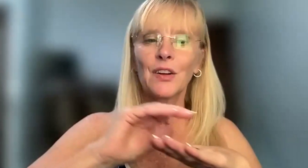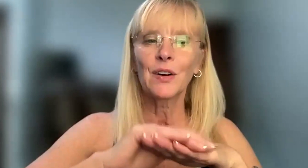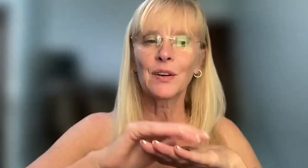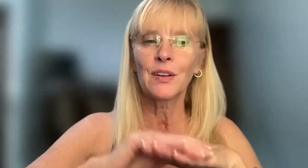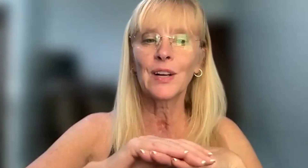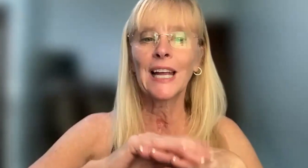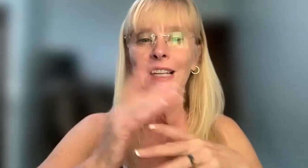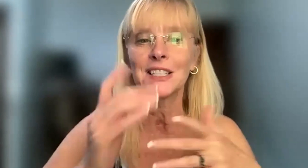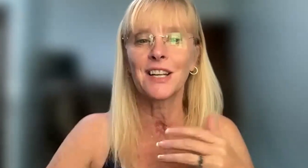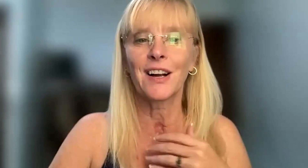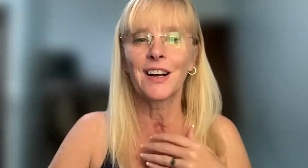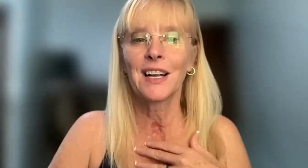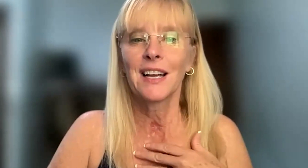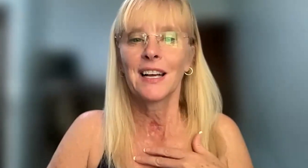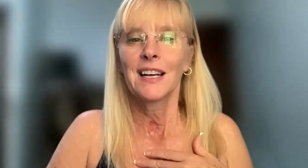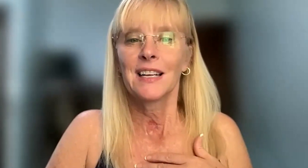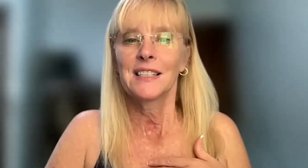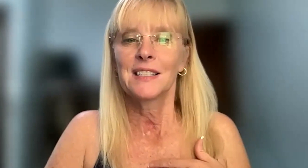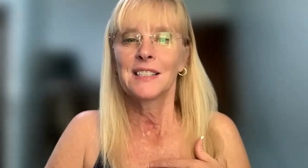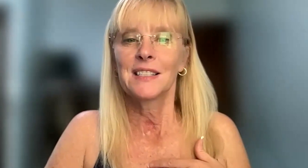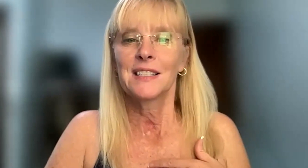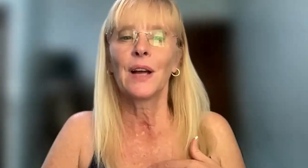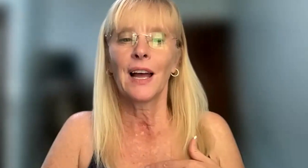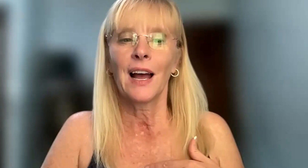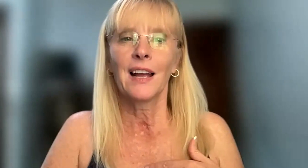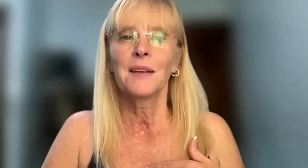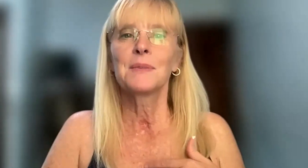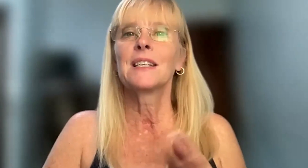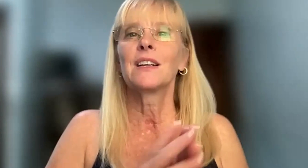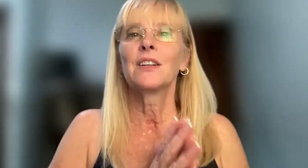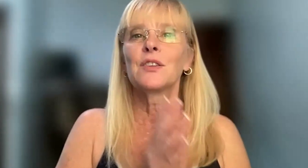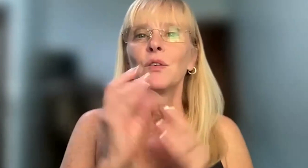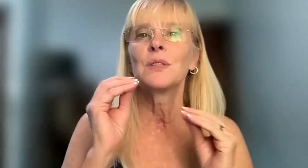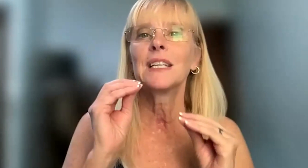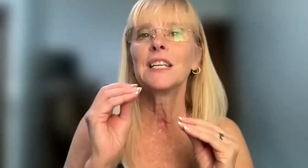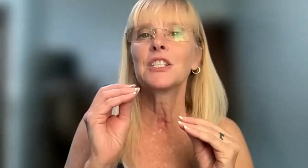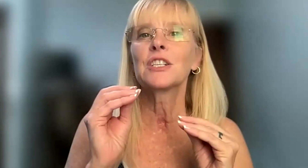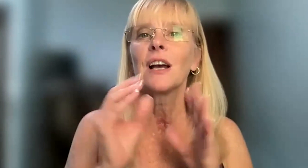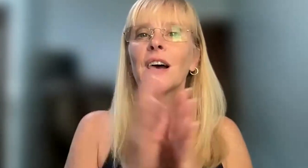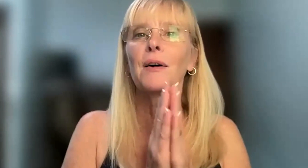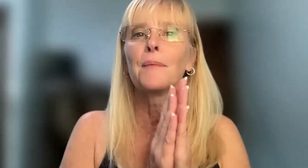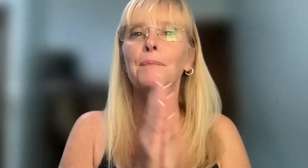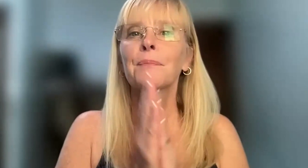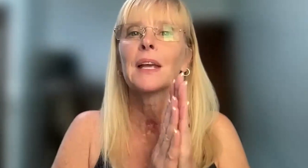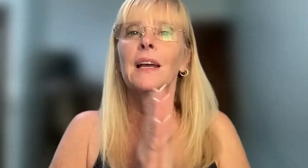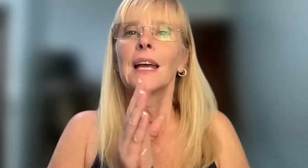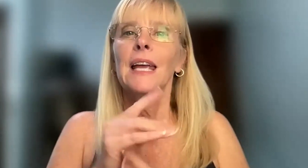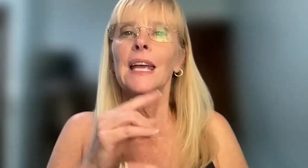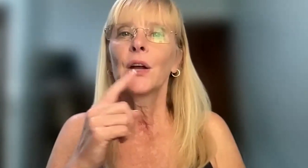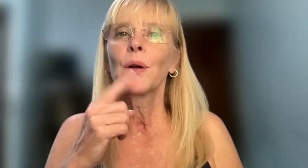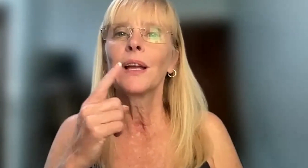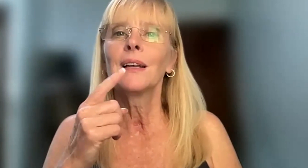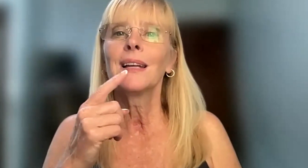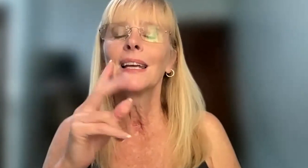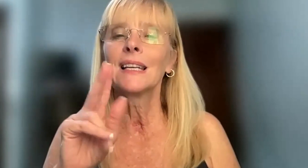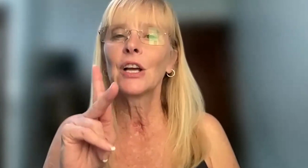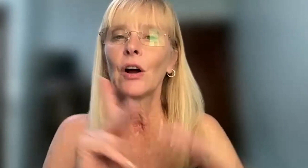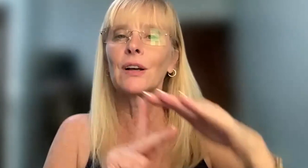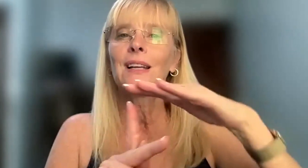their English there. So I am seeing, so you teach hearing